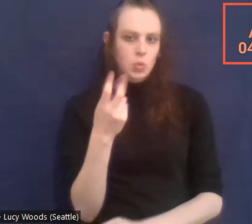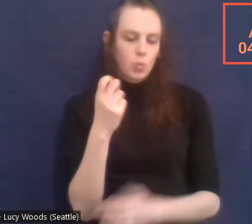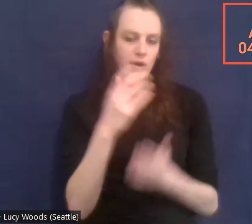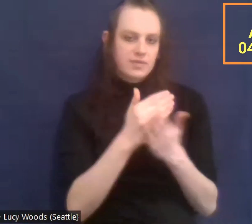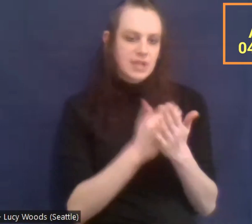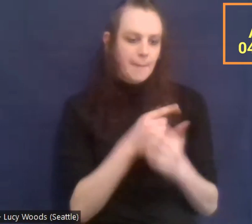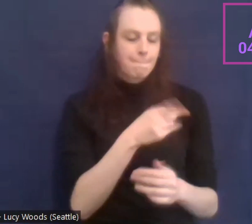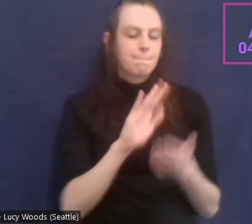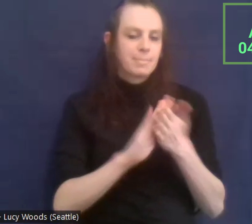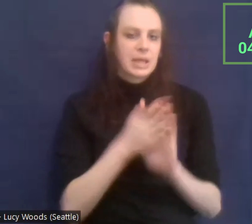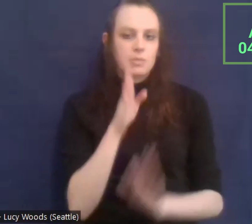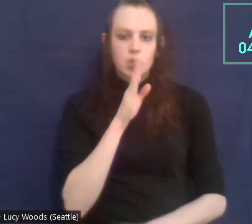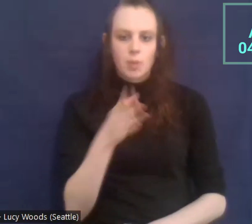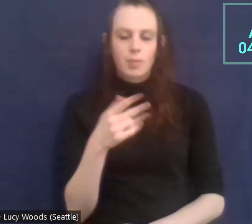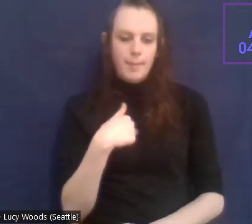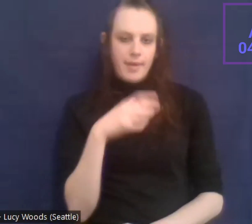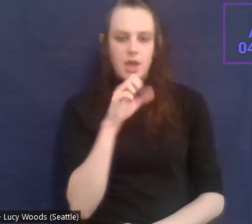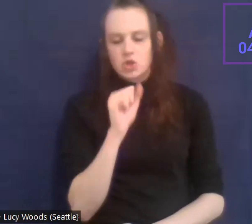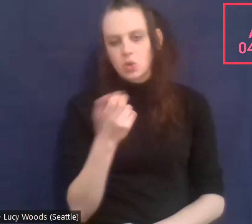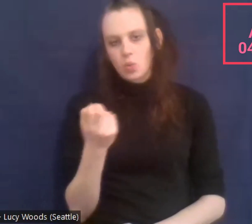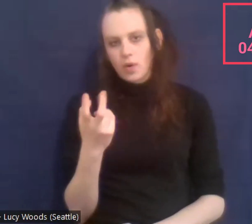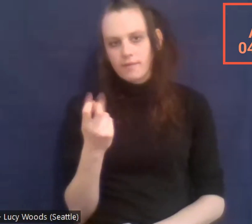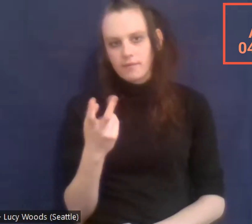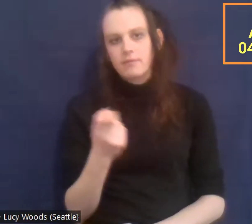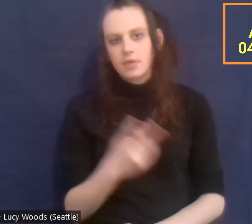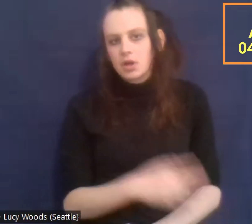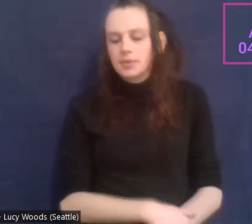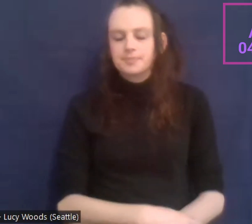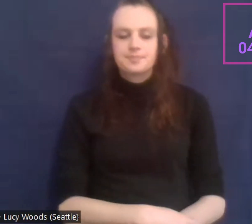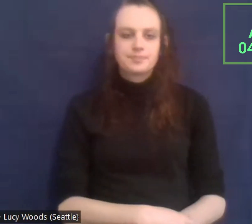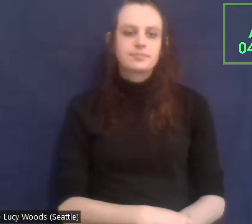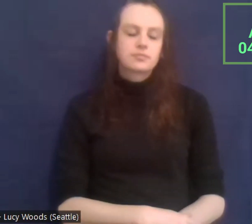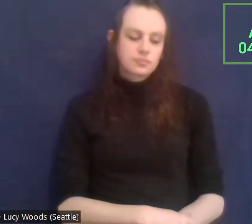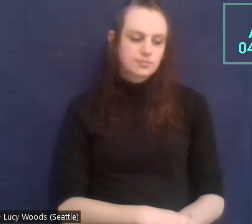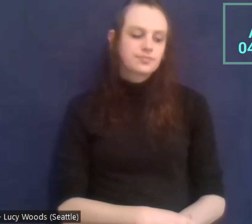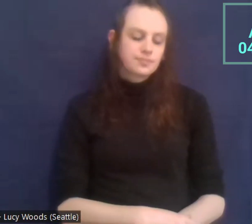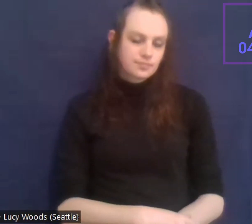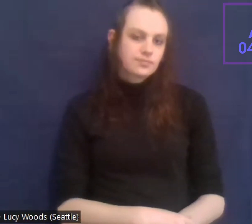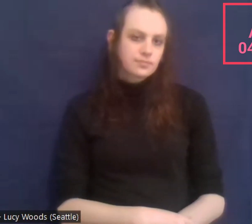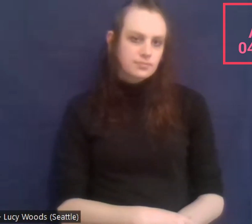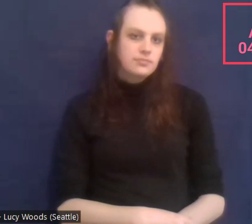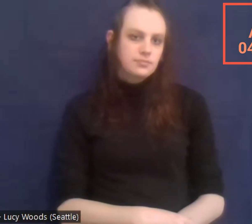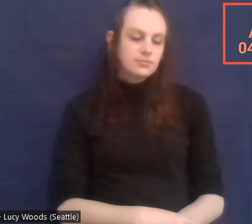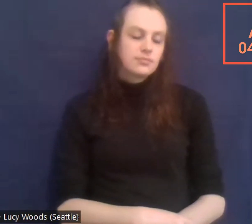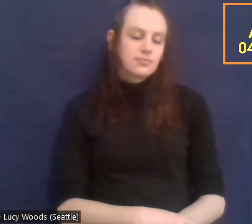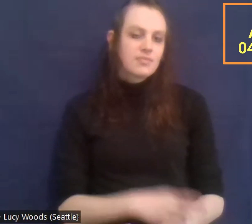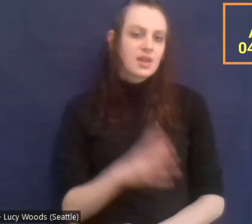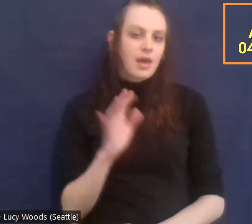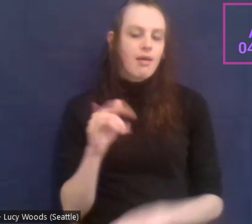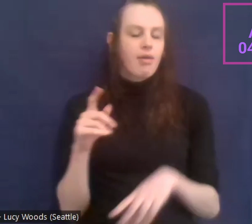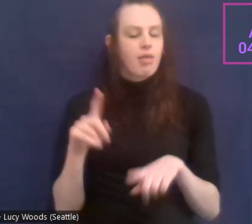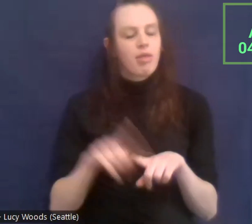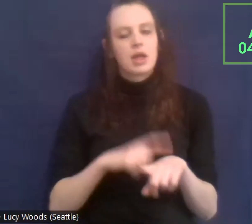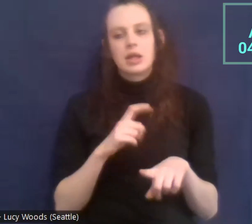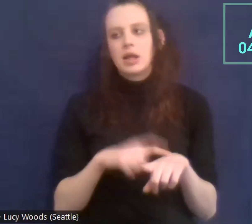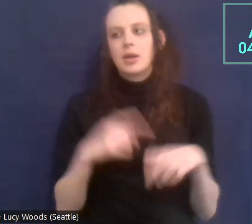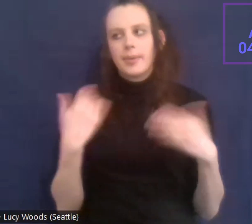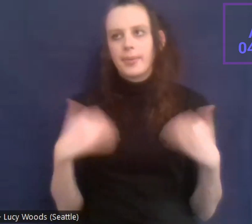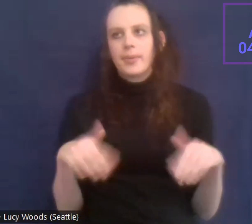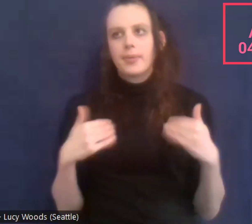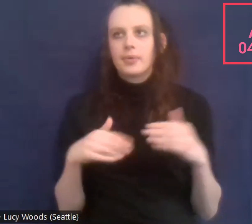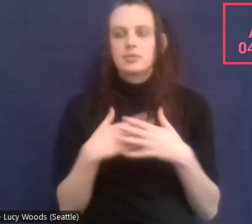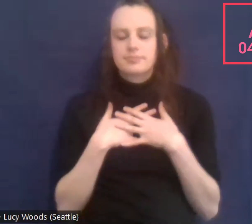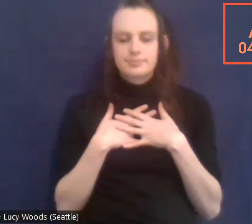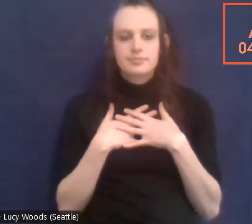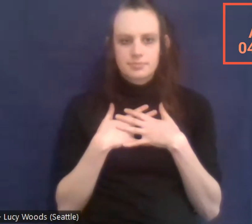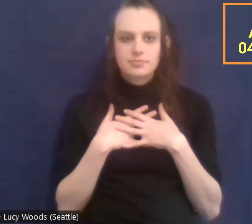years old. Um, and so, that's been a long time coming, and I'll hopefully have time to